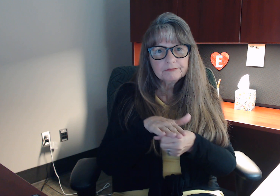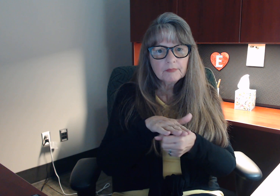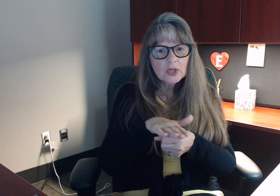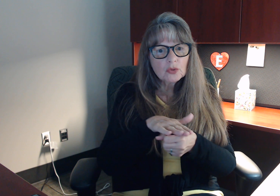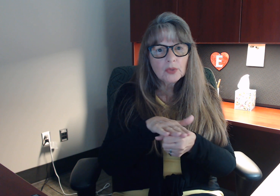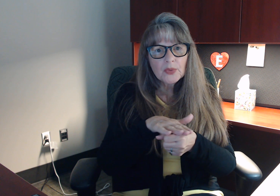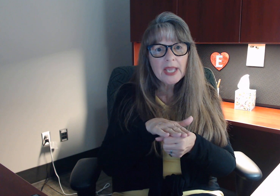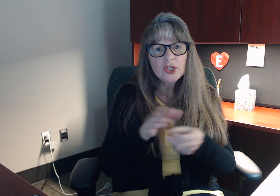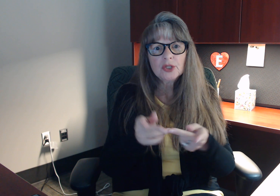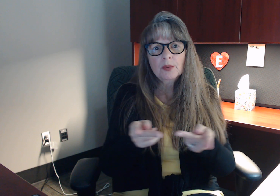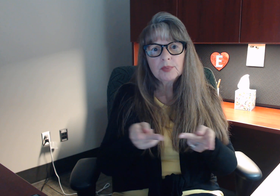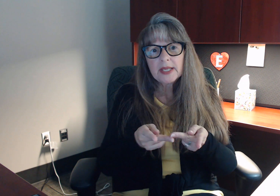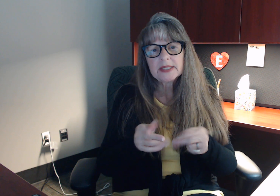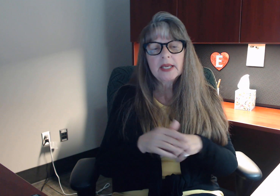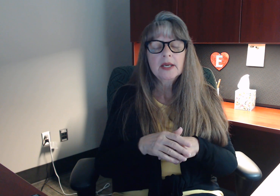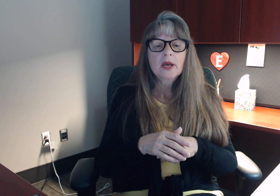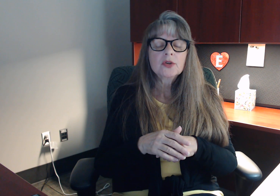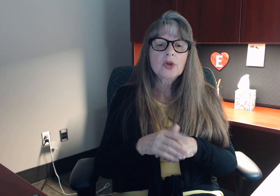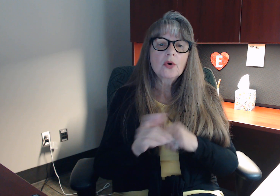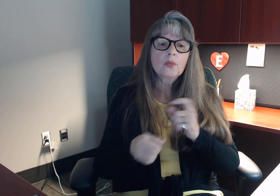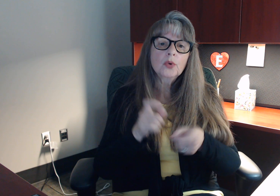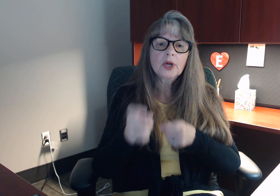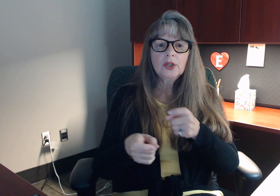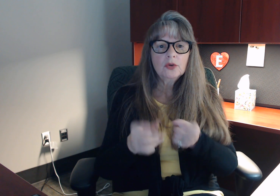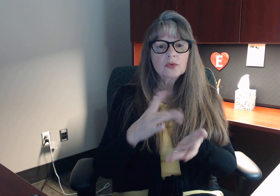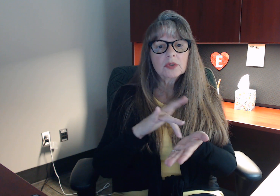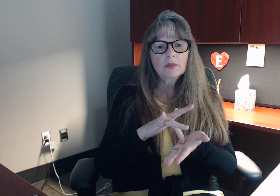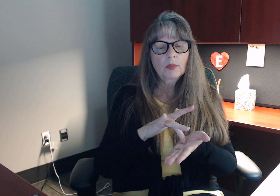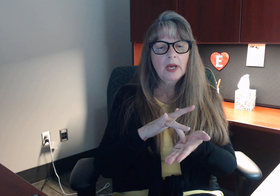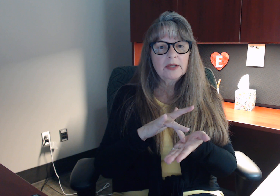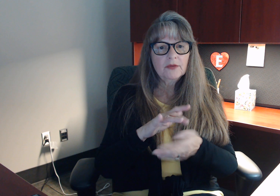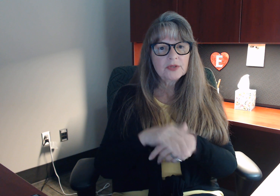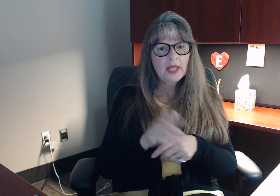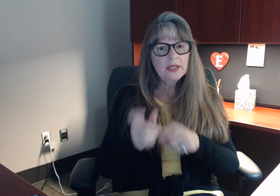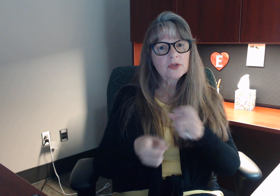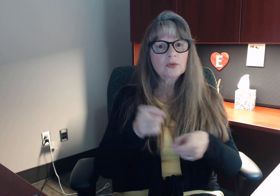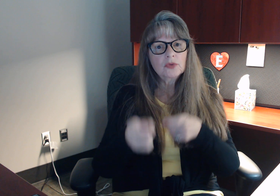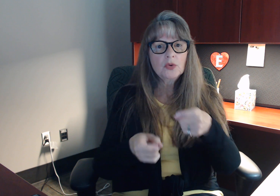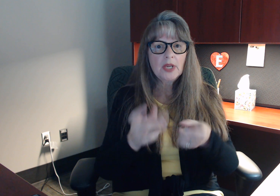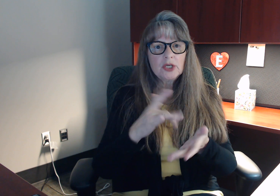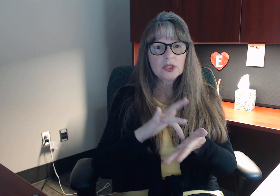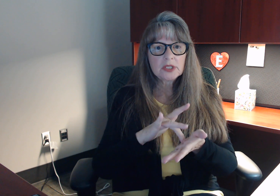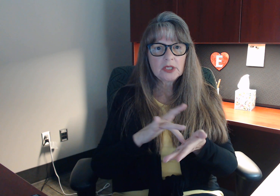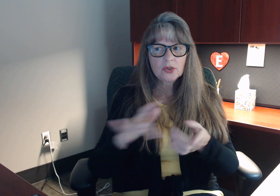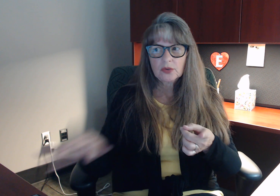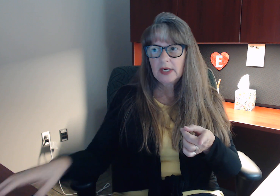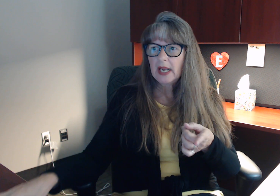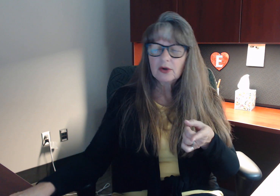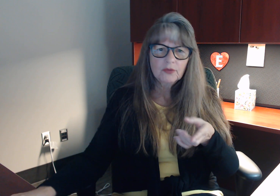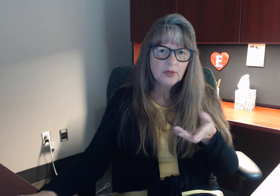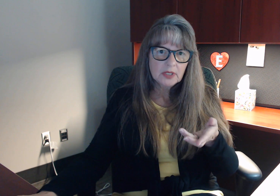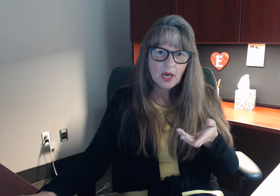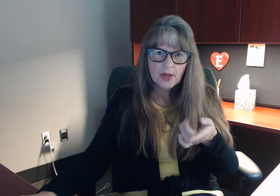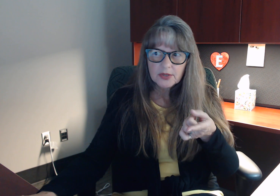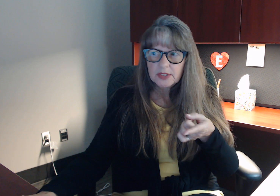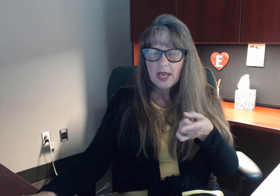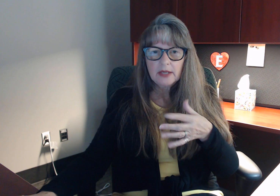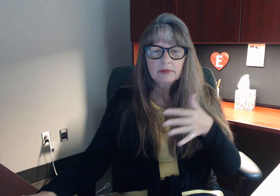So location, place. So we're going to use a deaf slang, so donation center. And I don't know if you had caught on to that